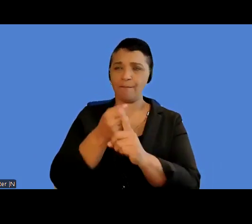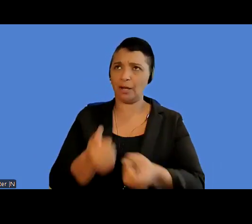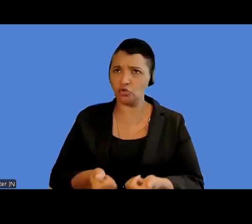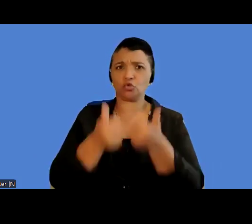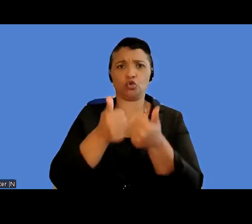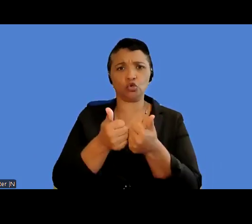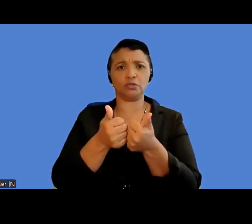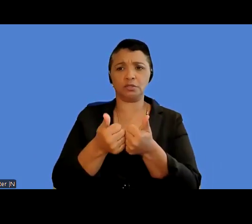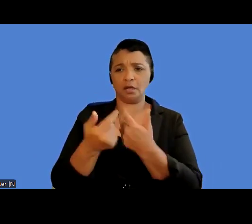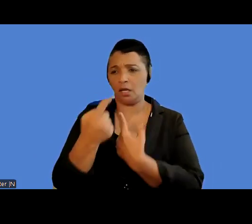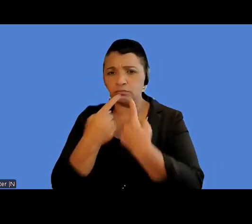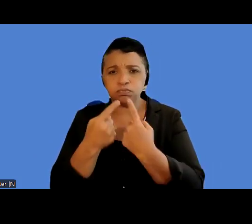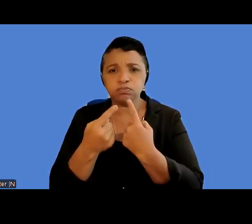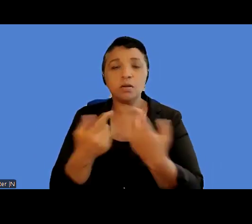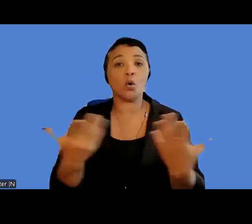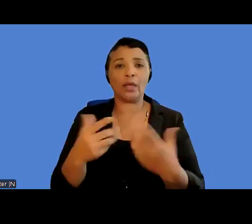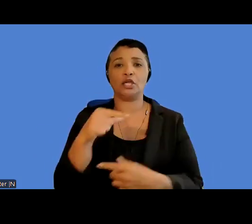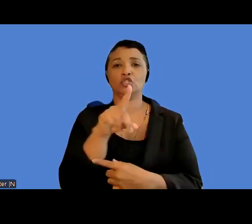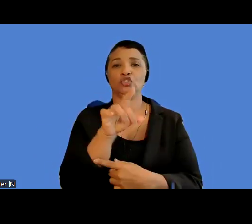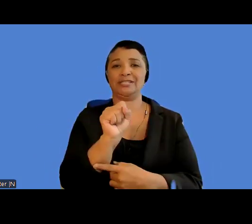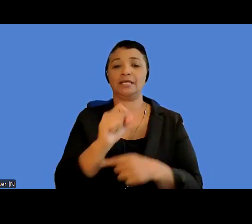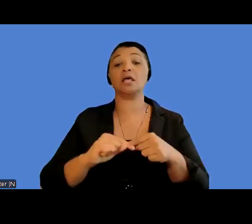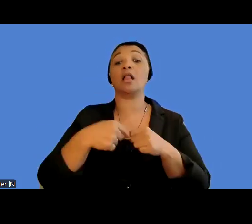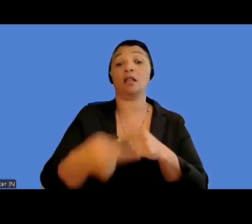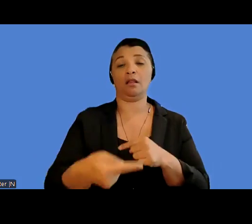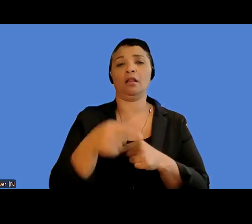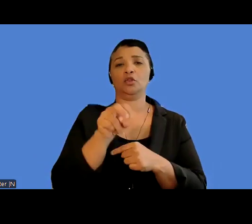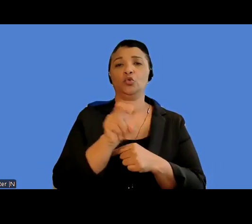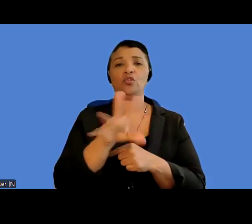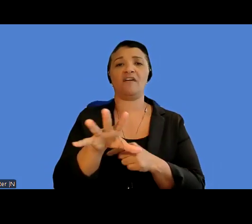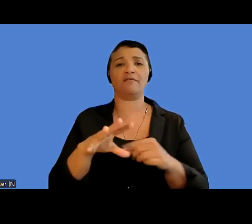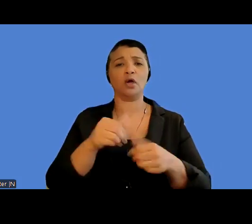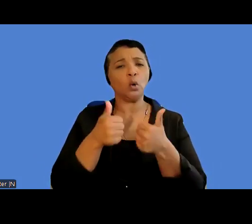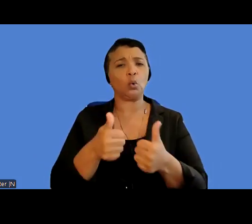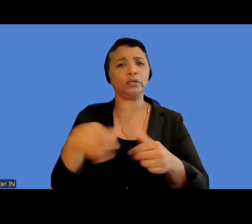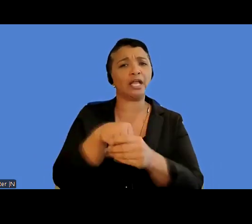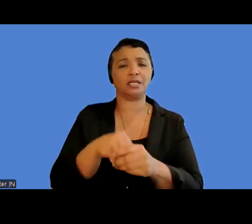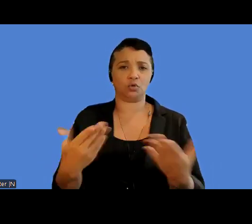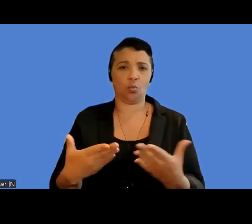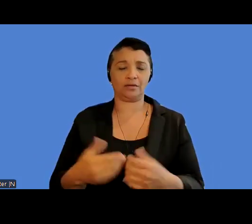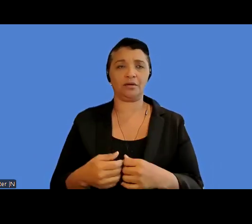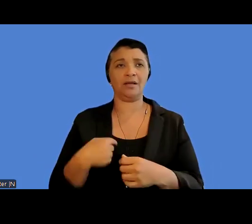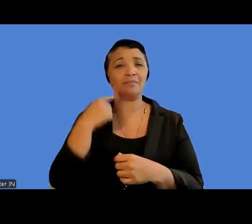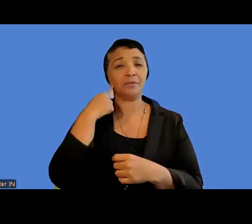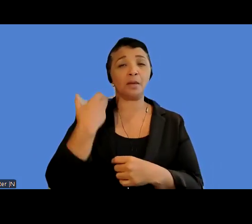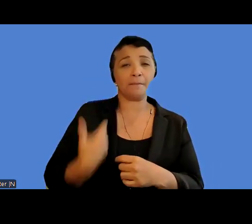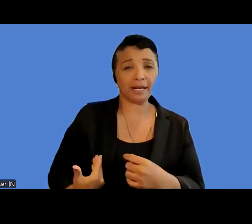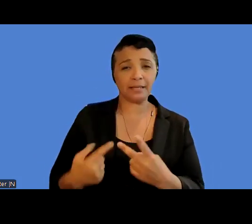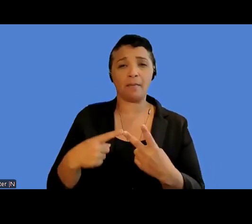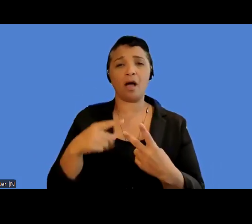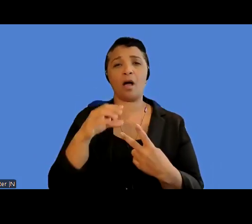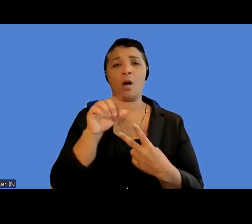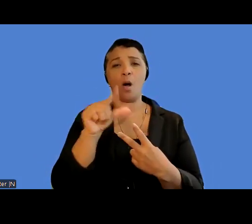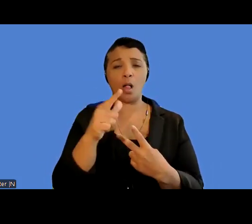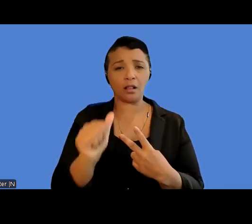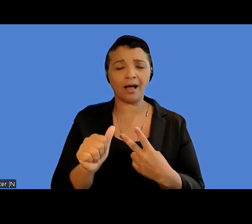with disabilities in this GDS 2025. I think Pratima and Olga and Ipul mentioned